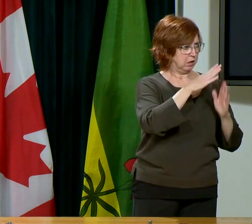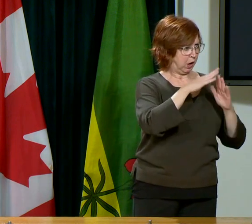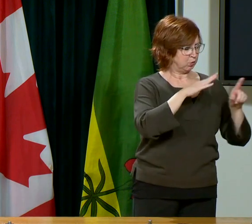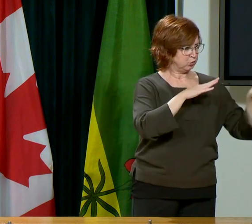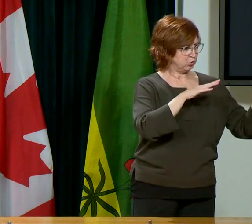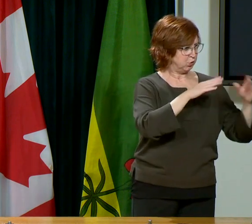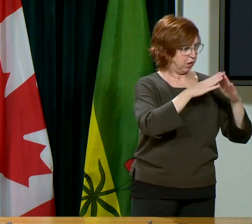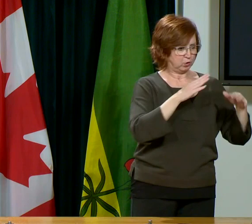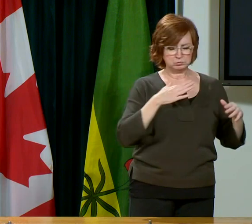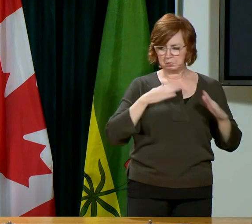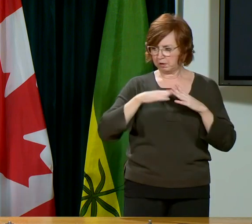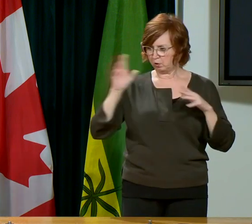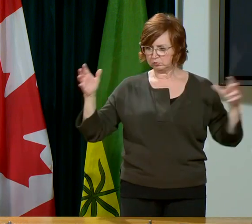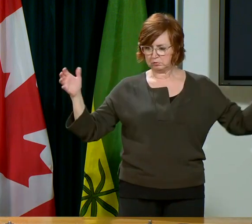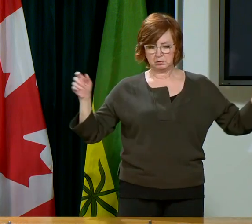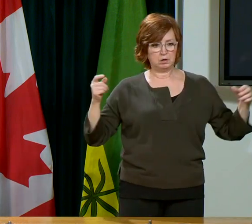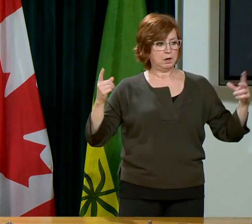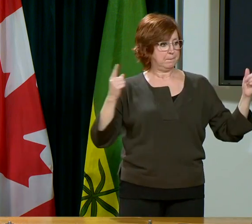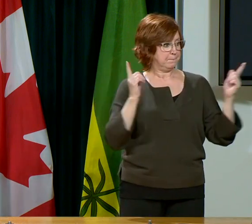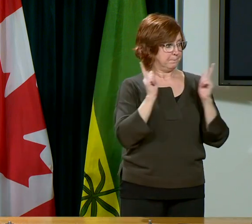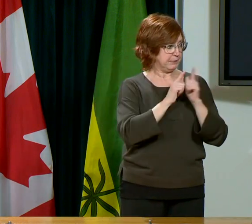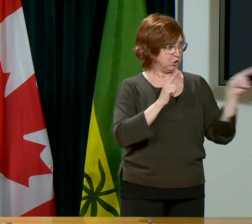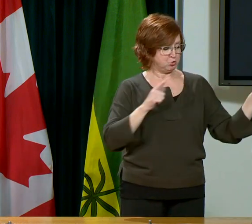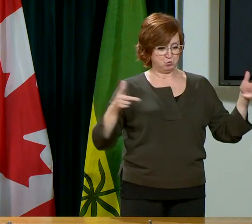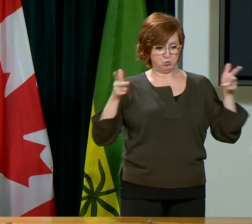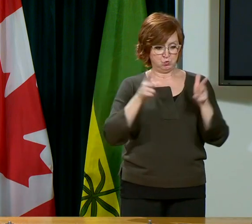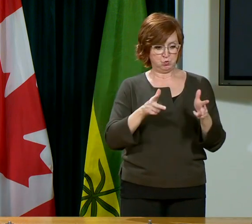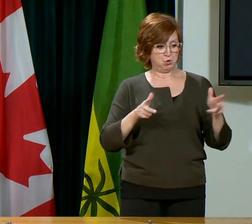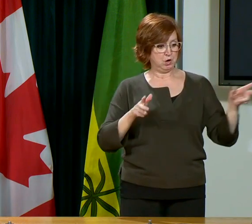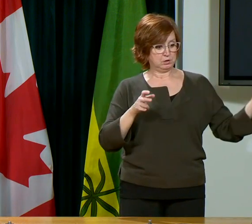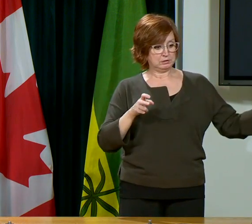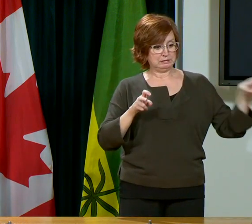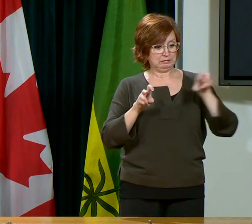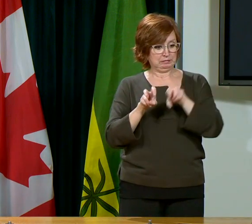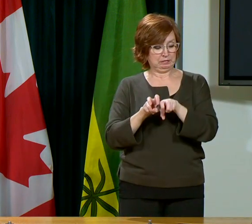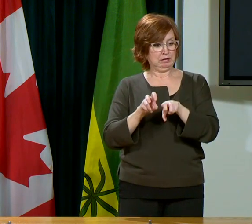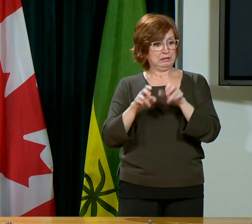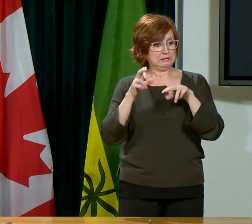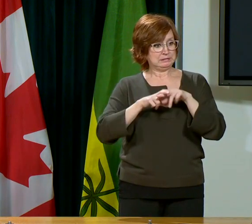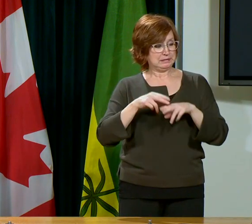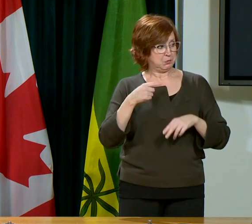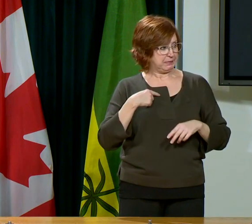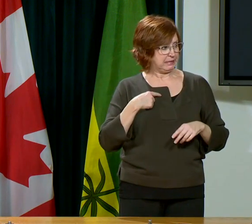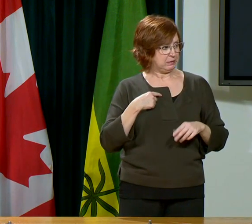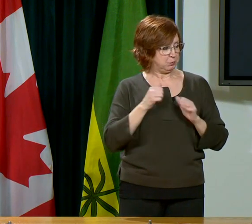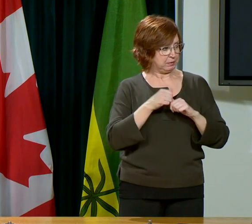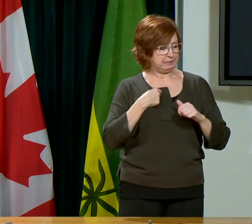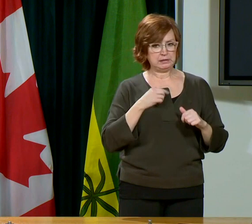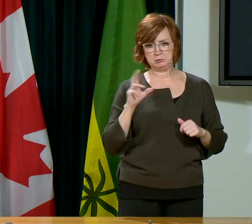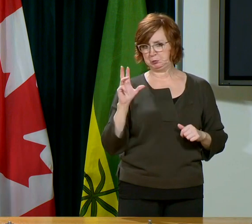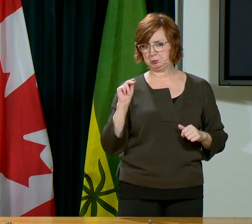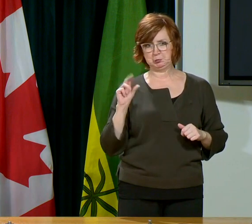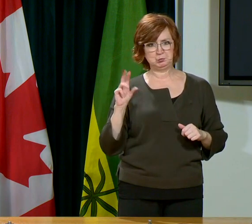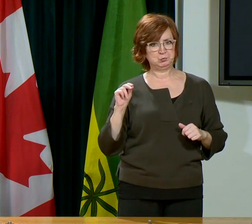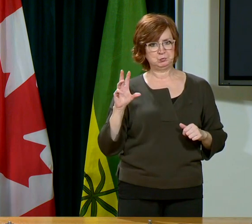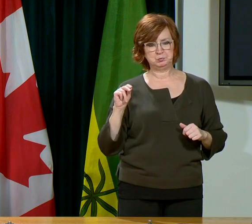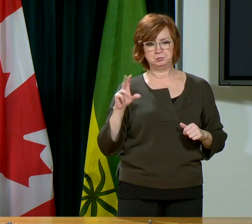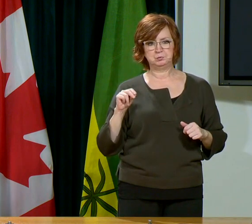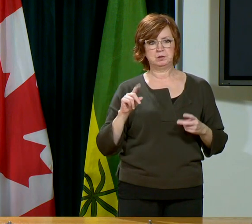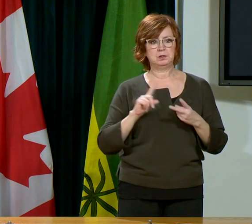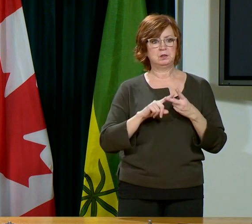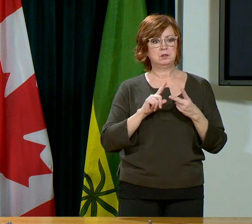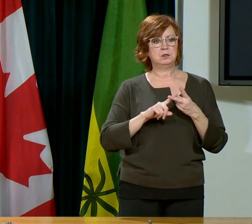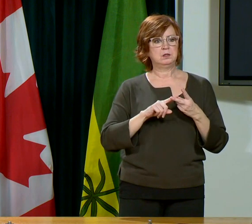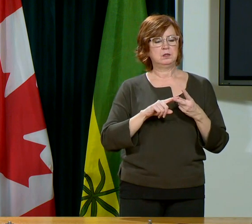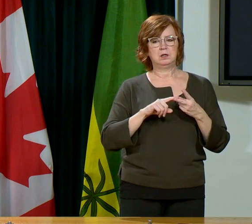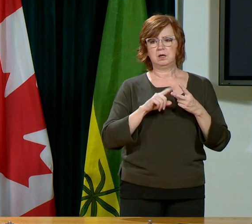Secondly, obviously, people will go to a drive-through restaurant, and so it's one car after another,